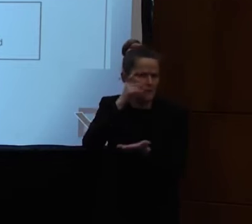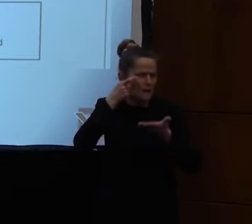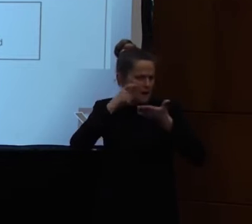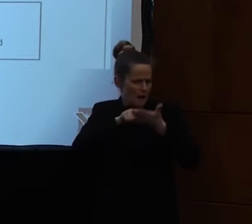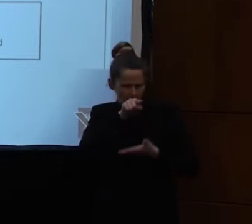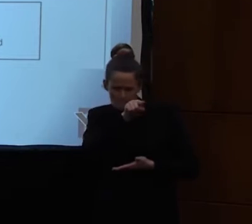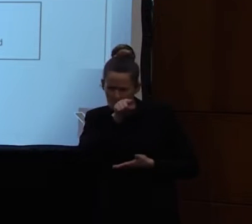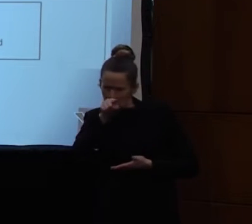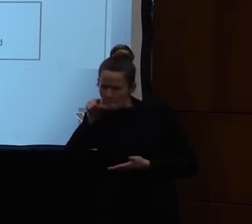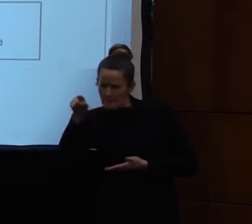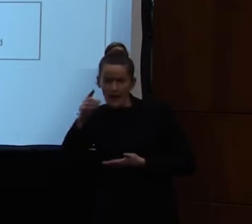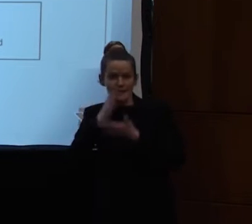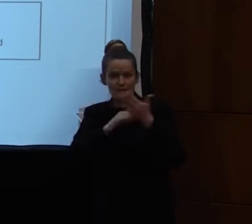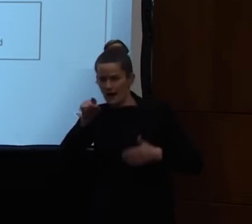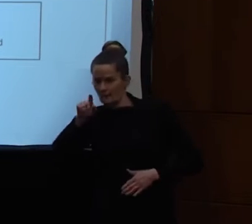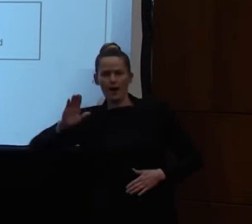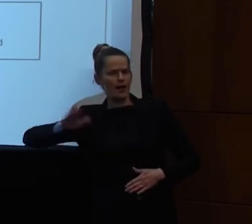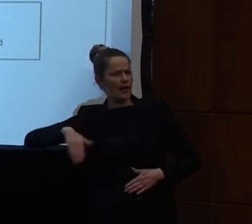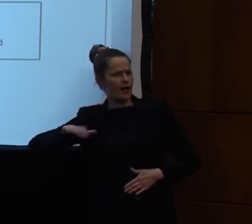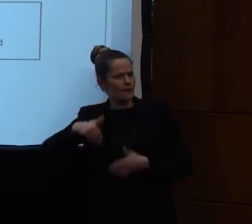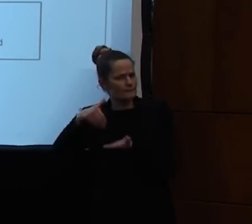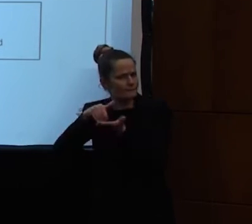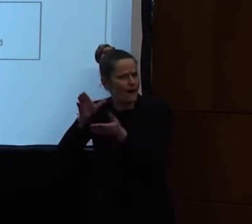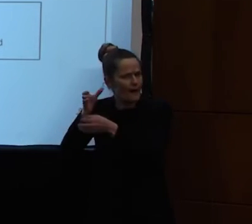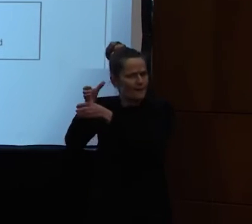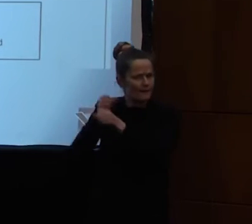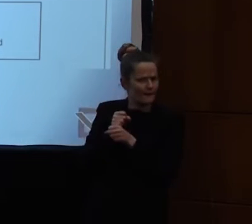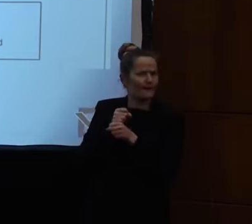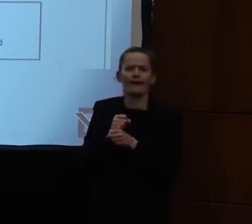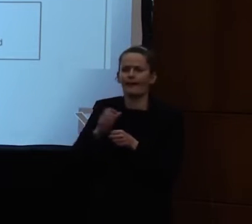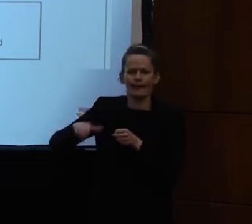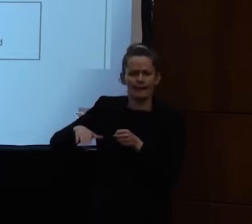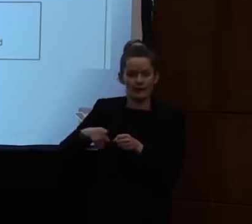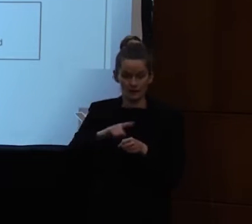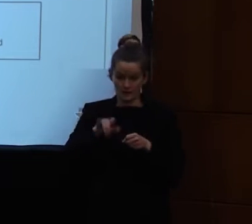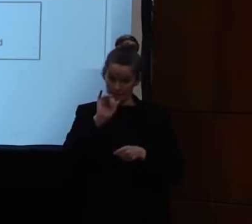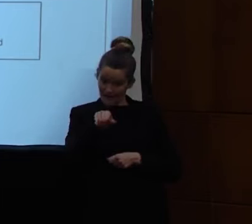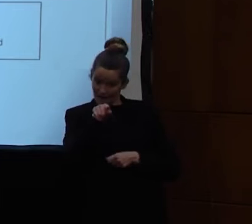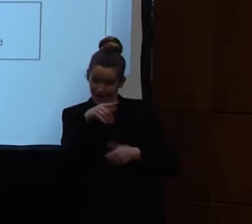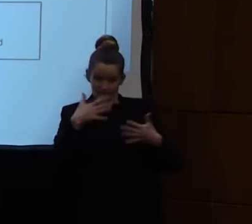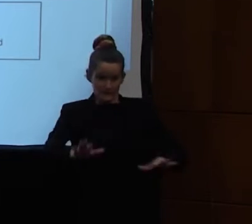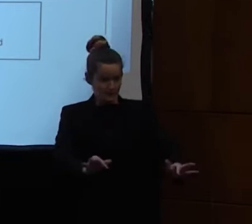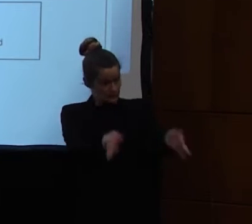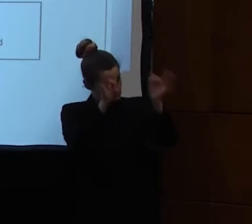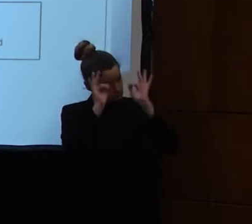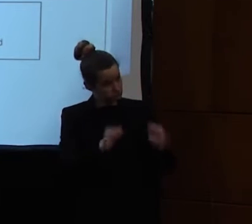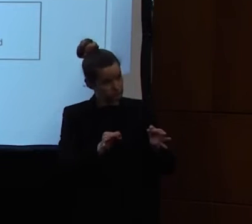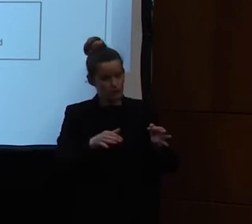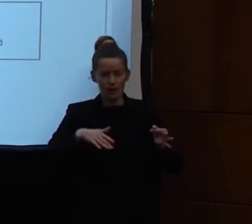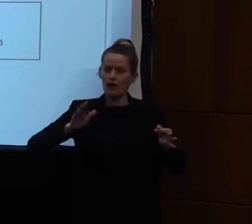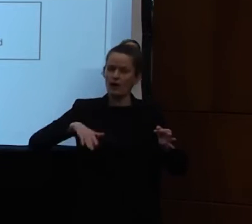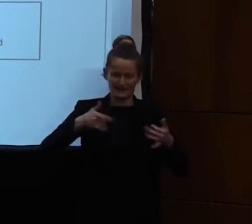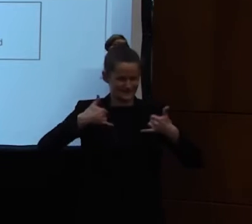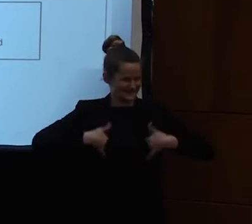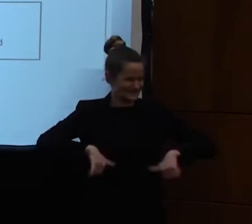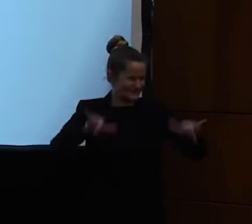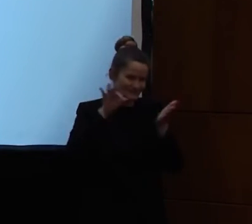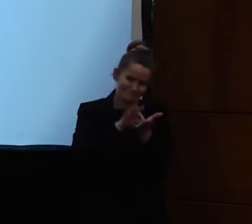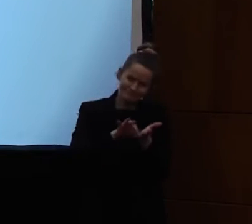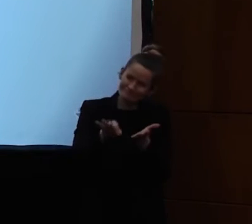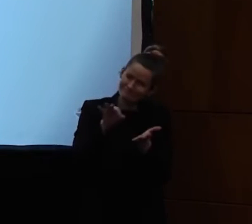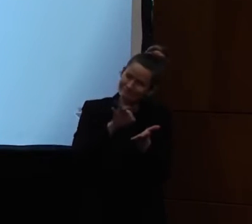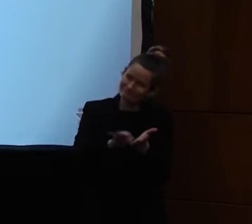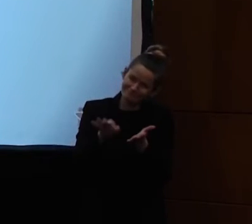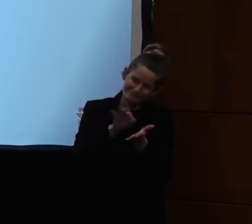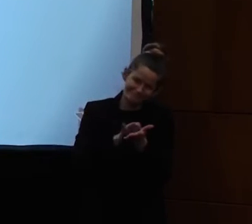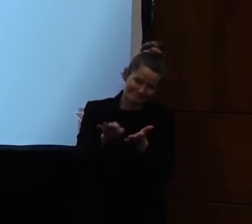necessarily look at this and think that the outcome that I see is the end of the story for this race for tonight. One more